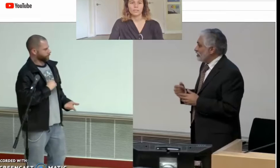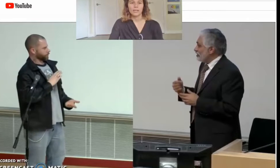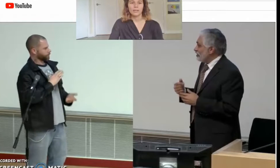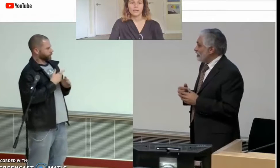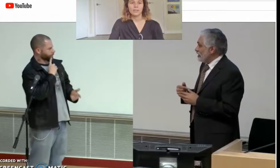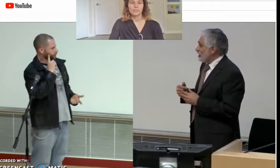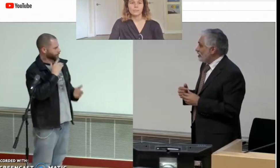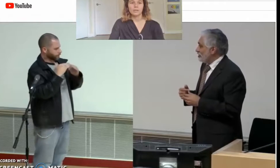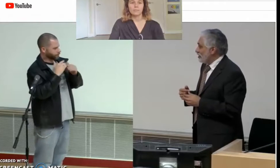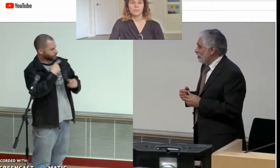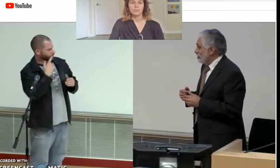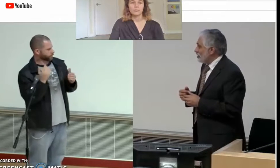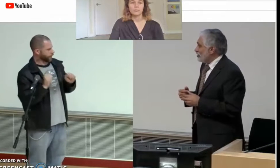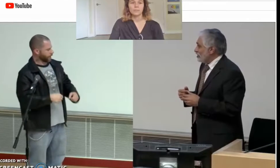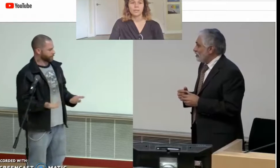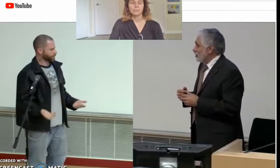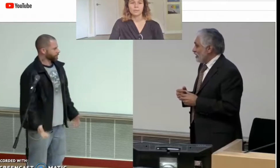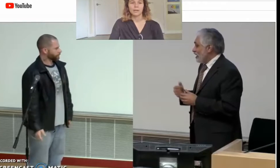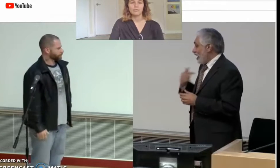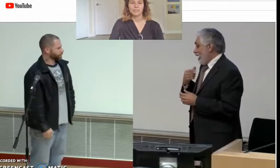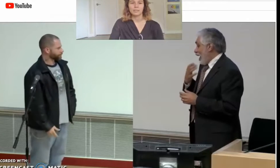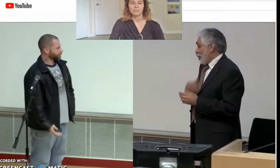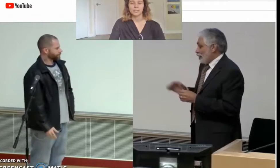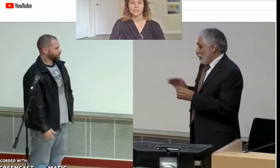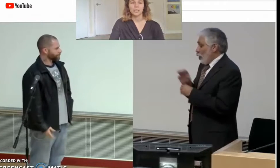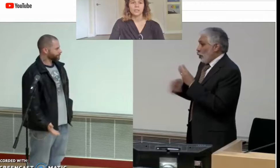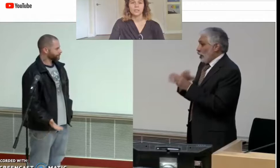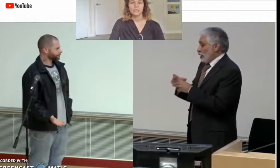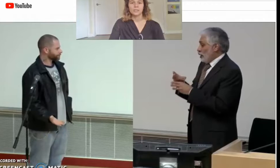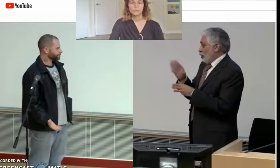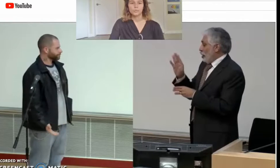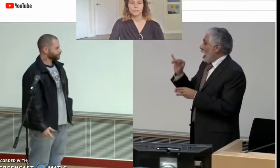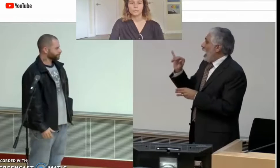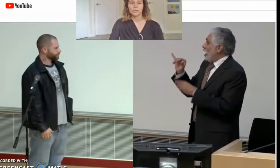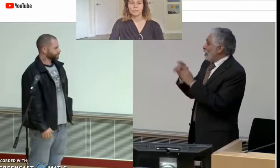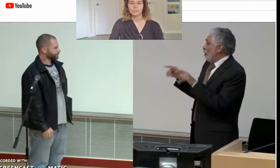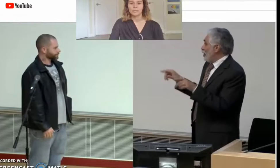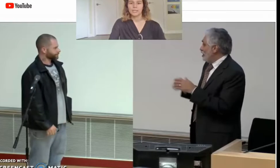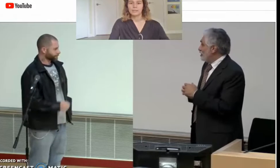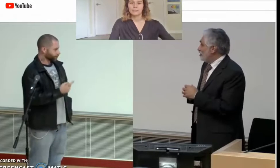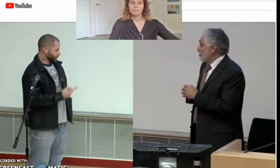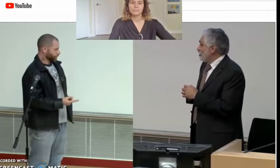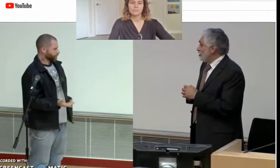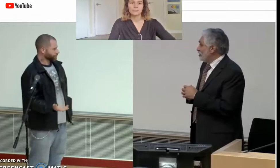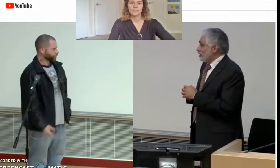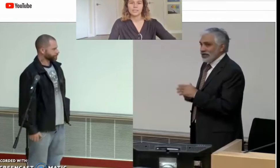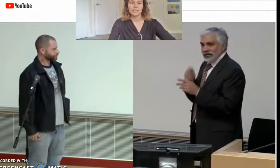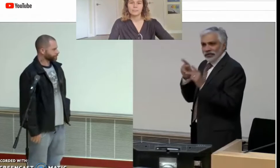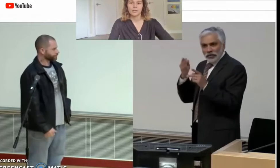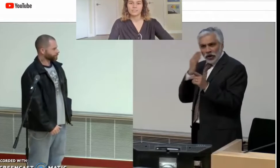and then things open up for you. Helps my confidence level for sure to be able to communicate. Right, that's the product of